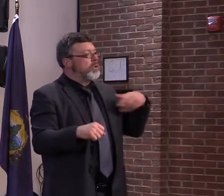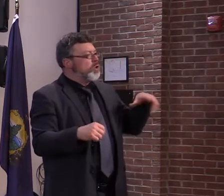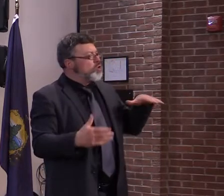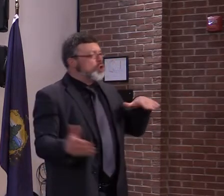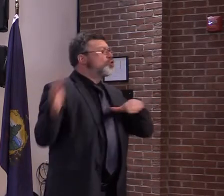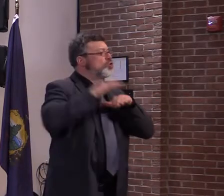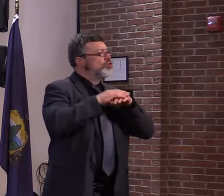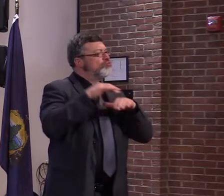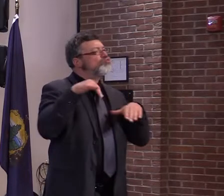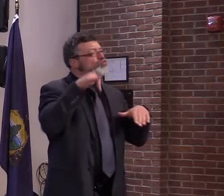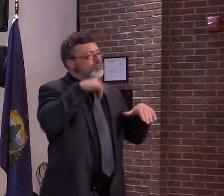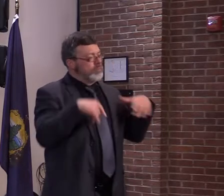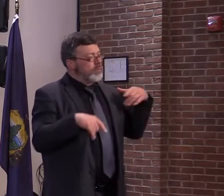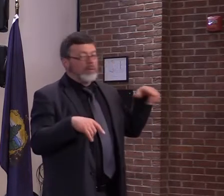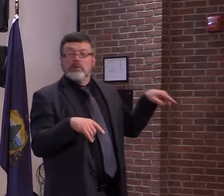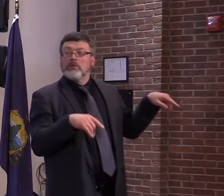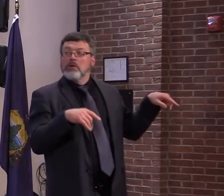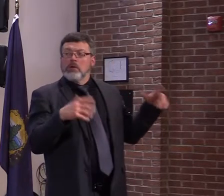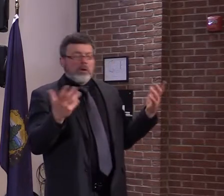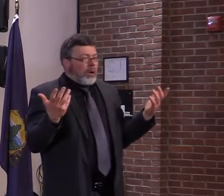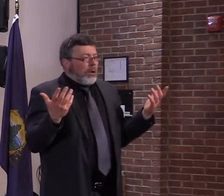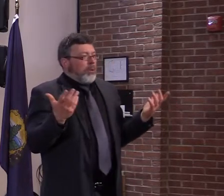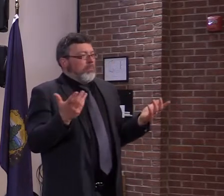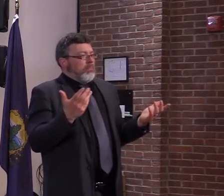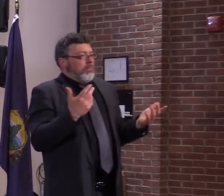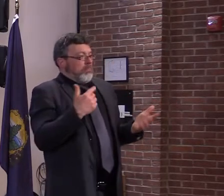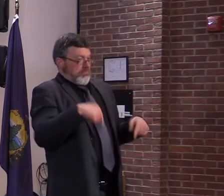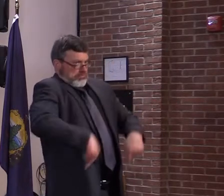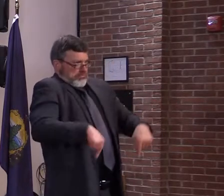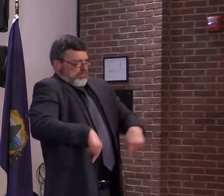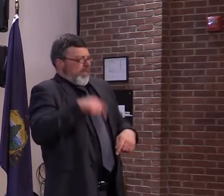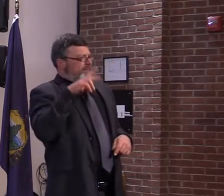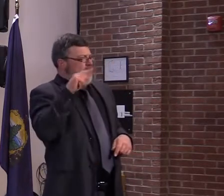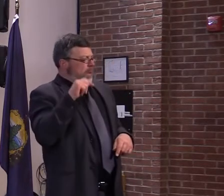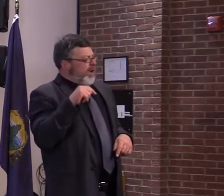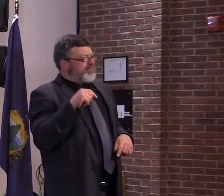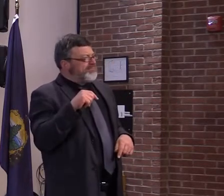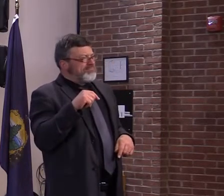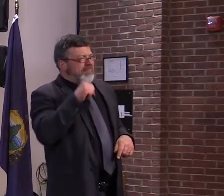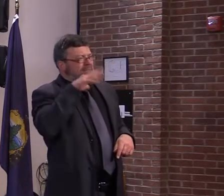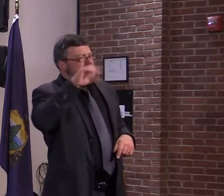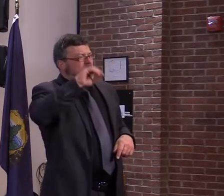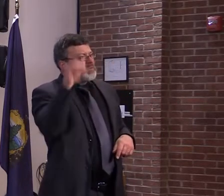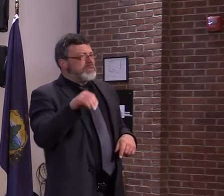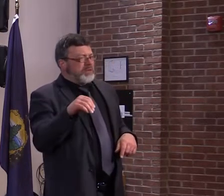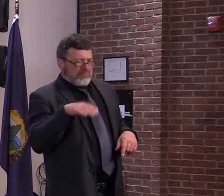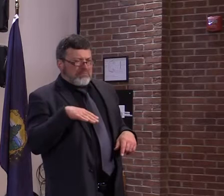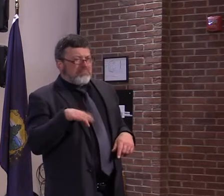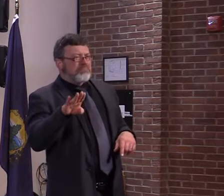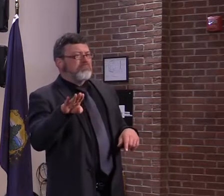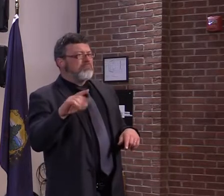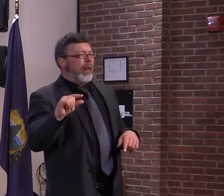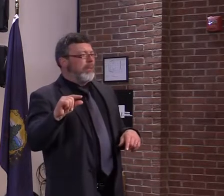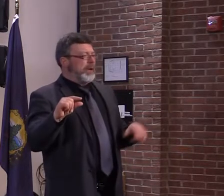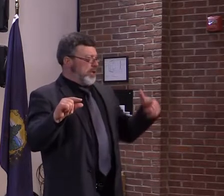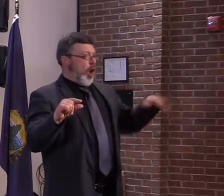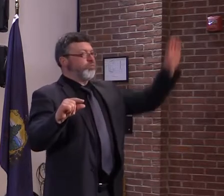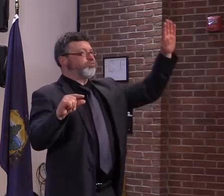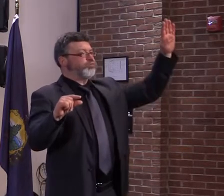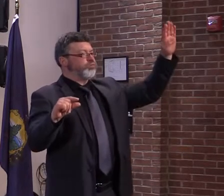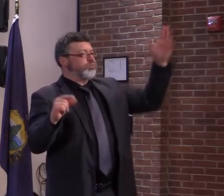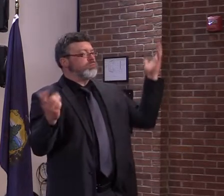with. And they were uncomfortable with it because of point number two, which was they felt that there were